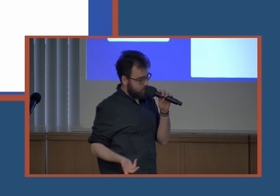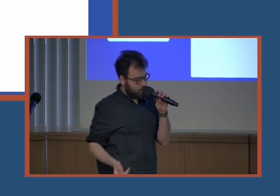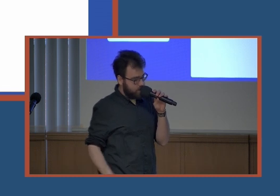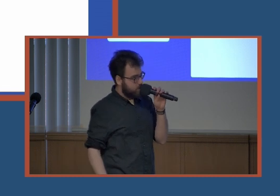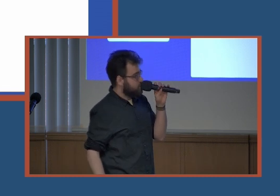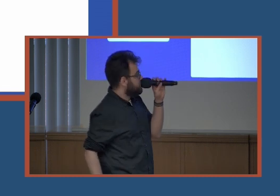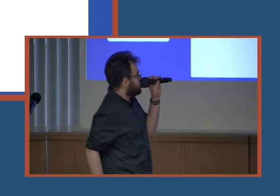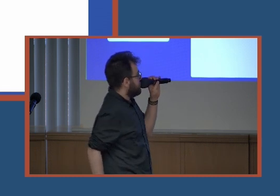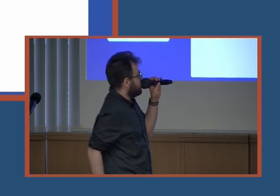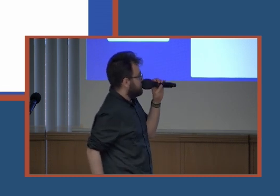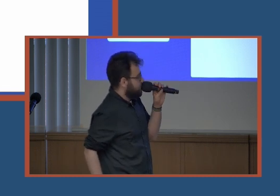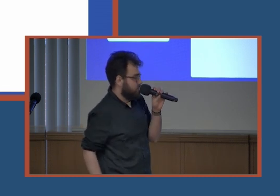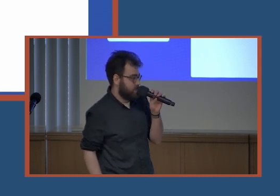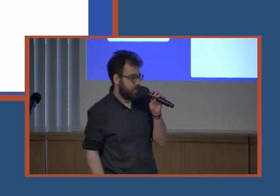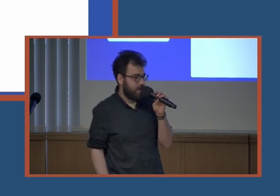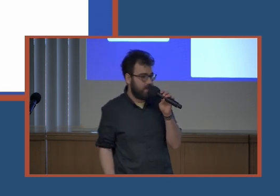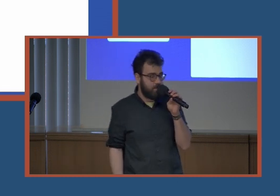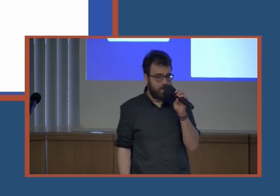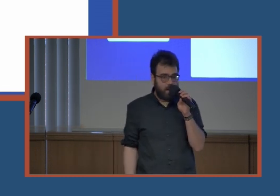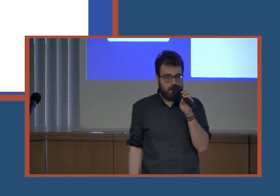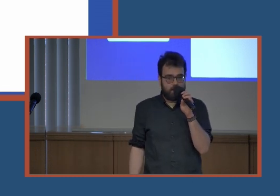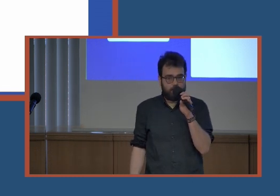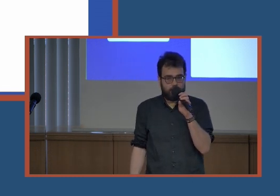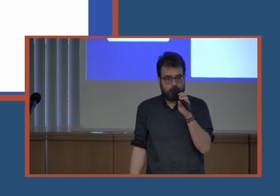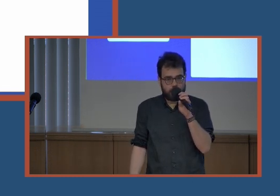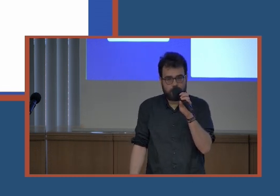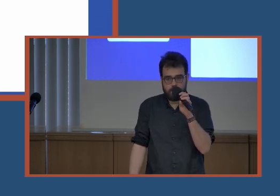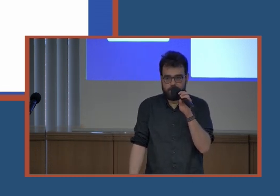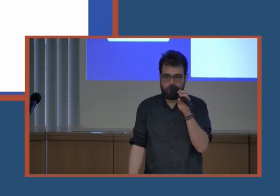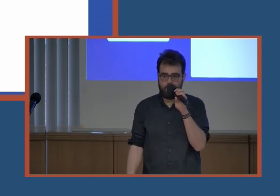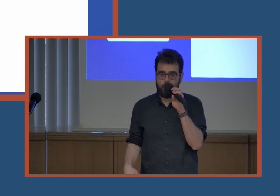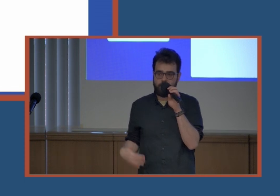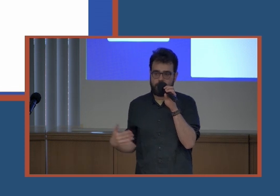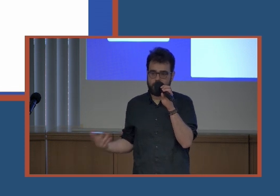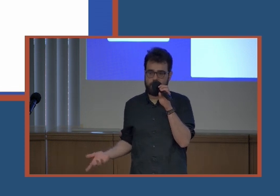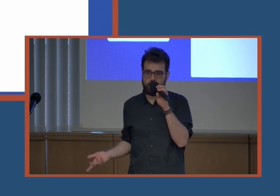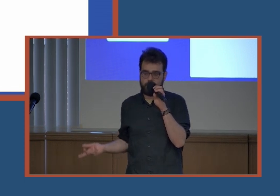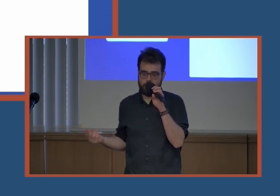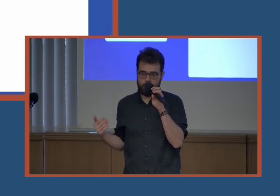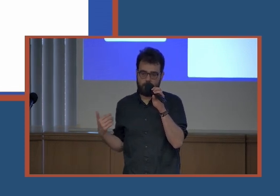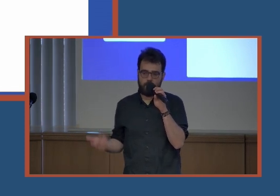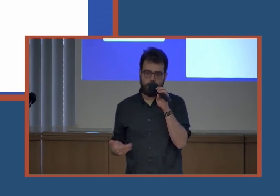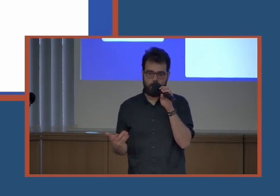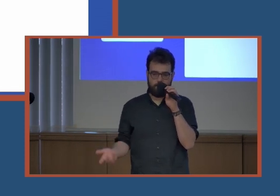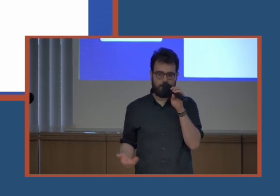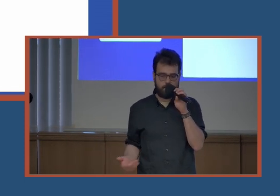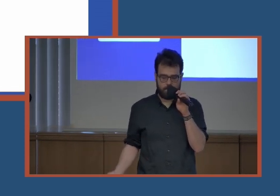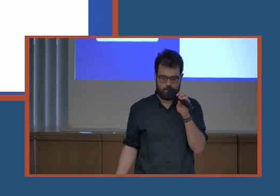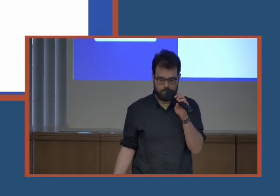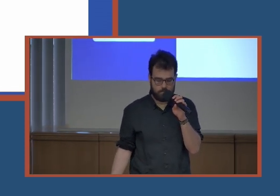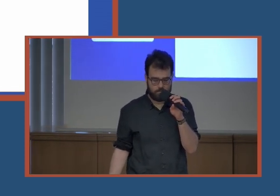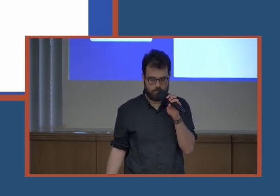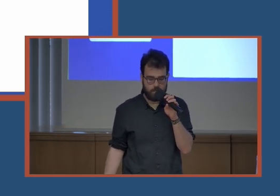younger generations, or like this slang, I'm not sure if older signers frown upon